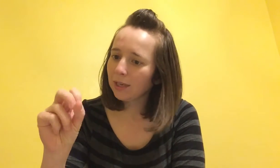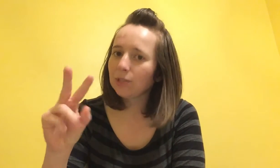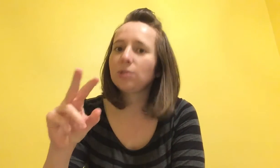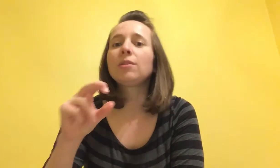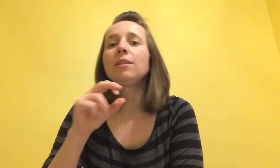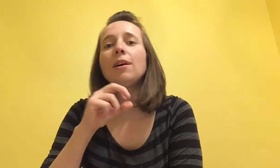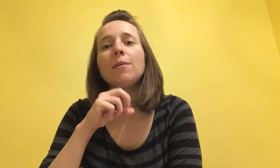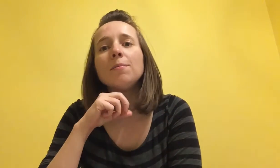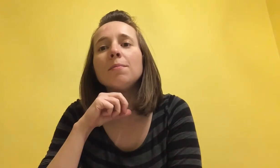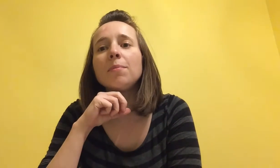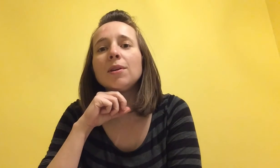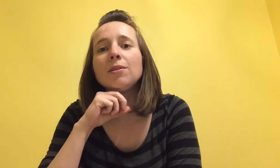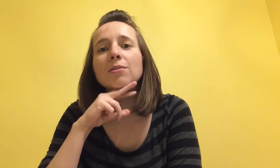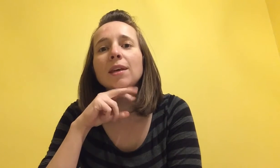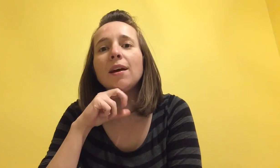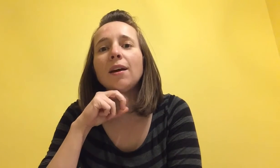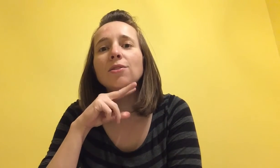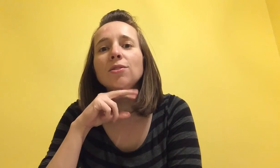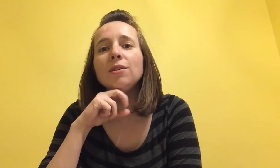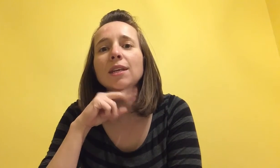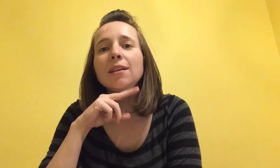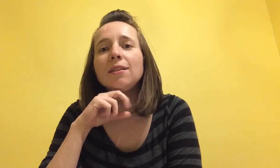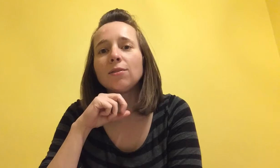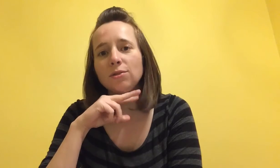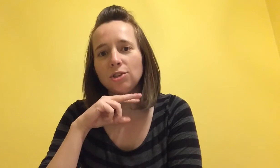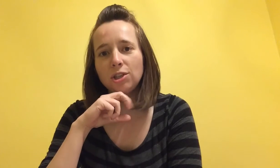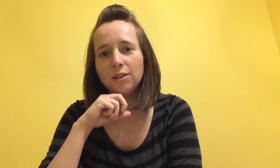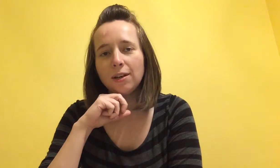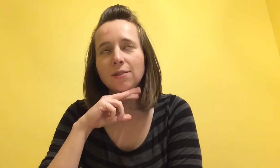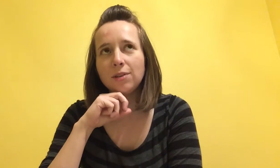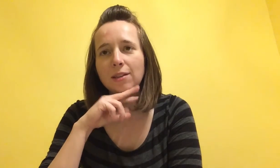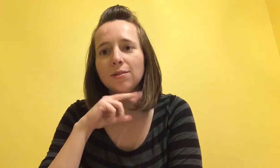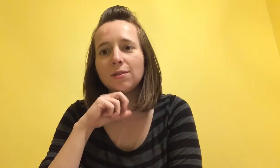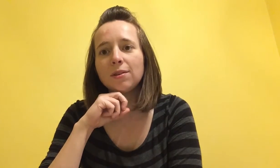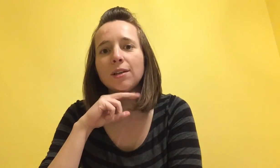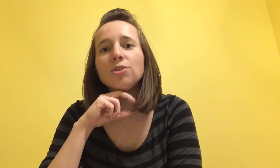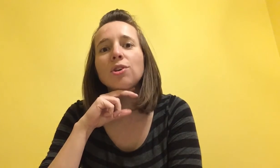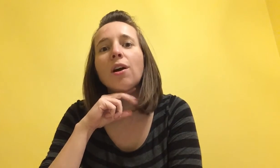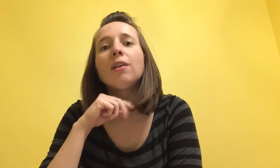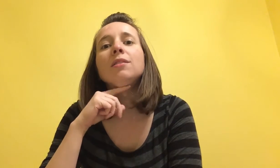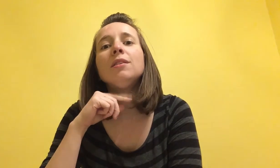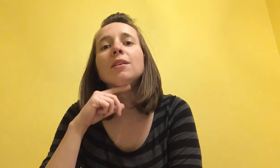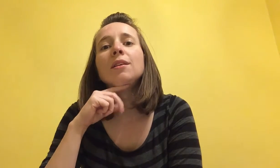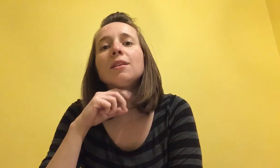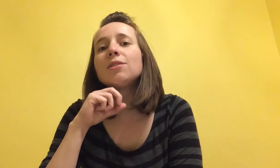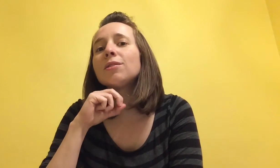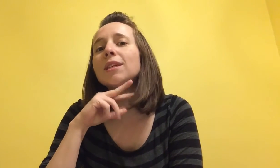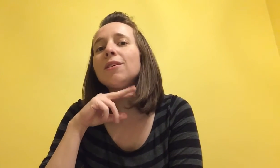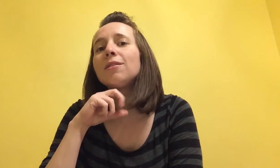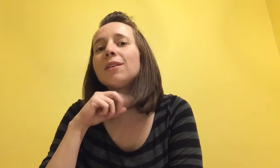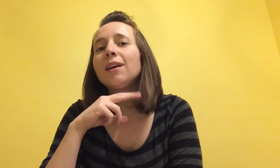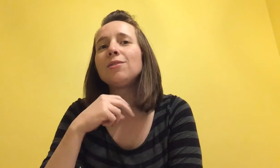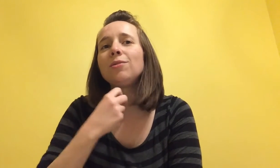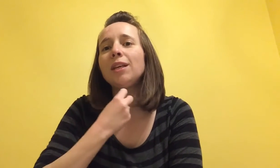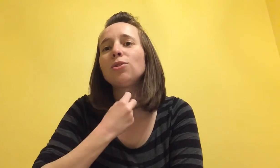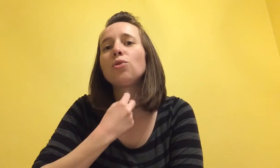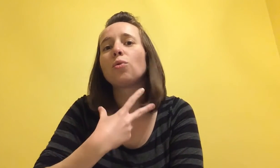against your thumb, but you do that underneath your jaw. So it's like you're kind of doing like the